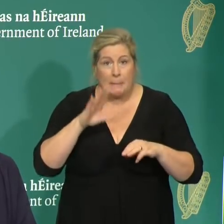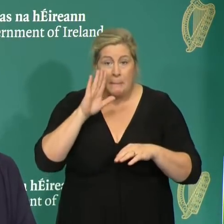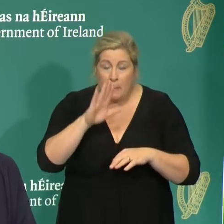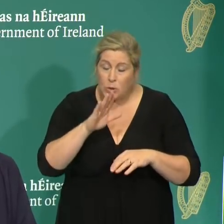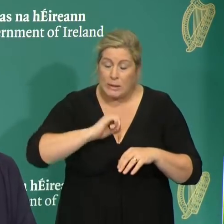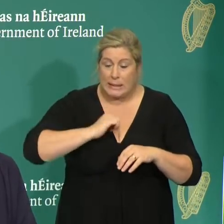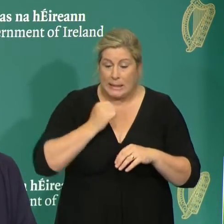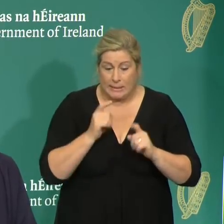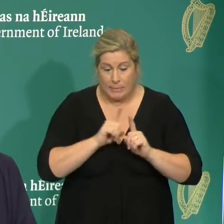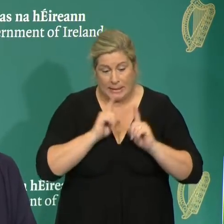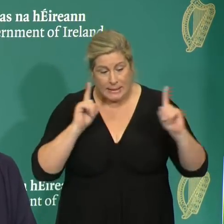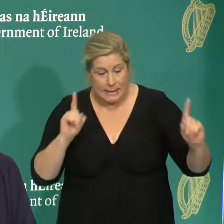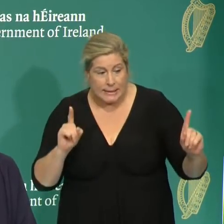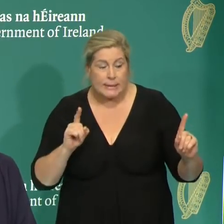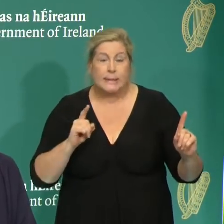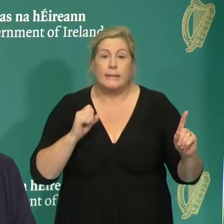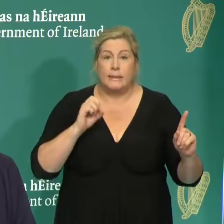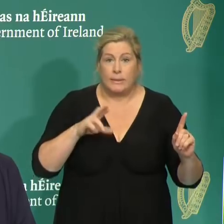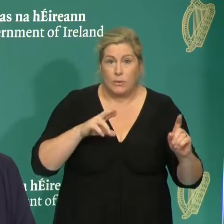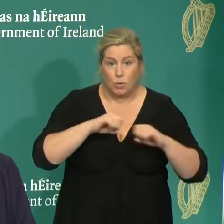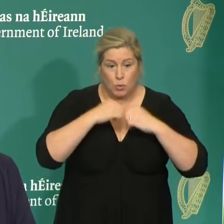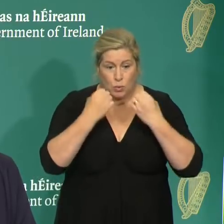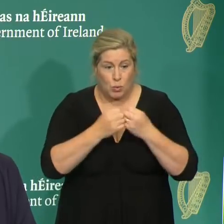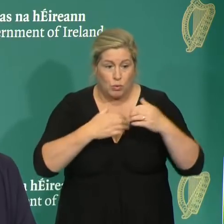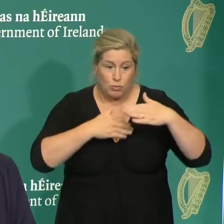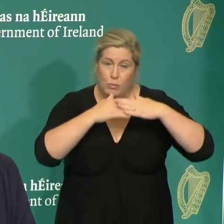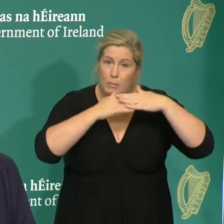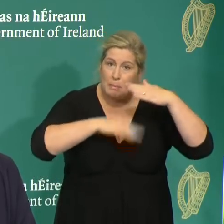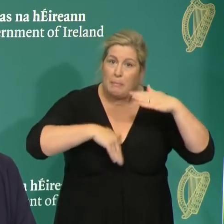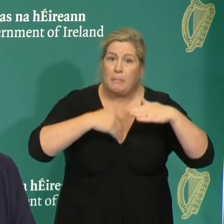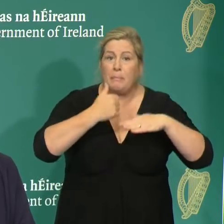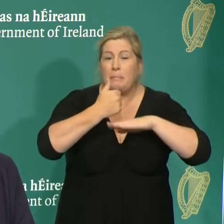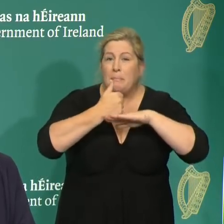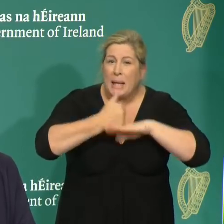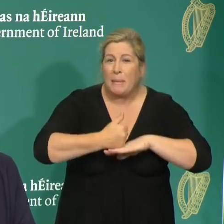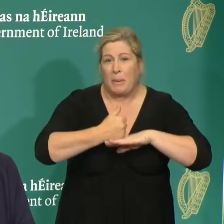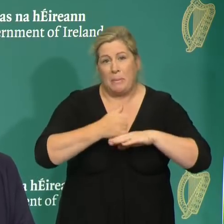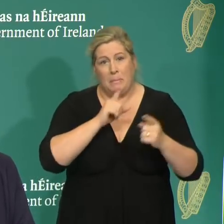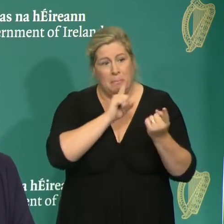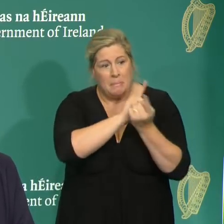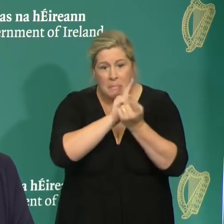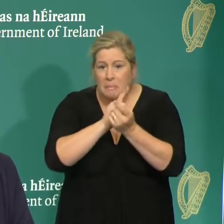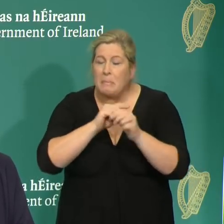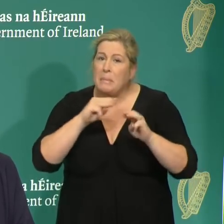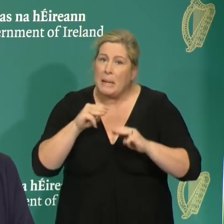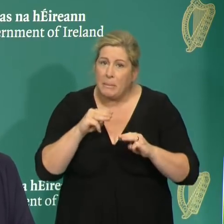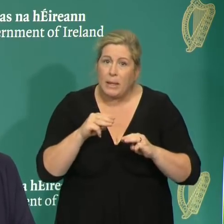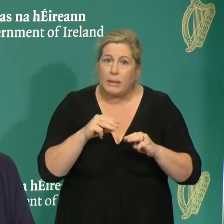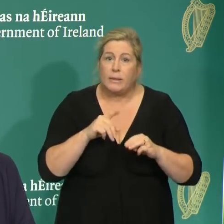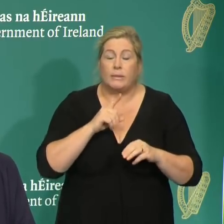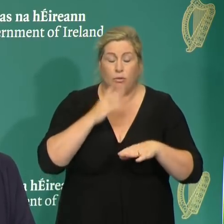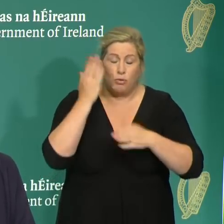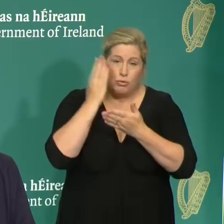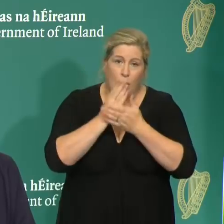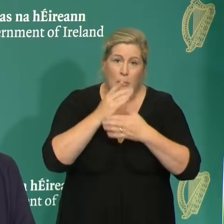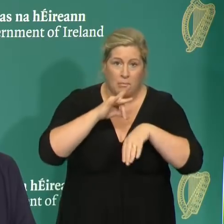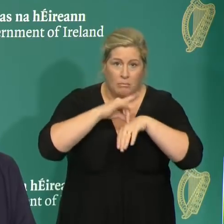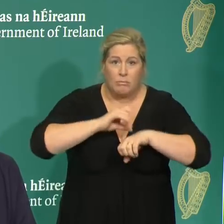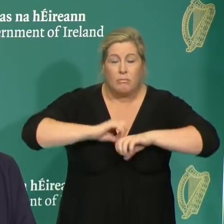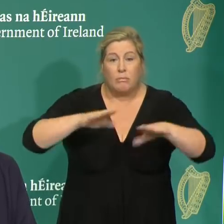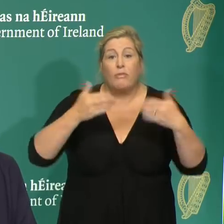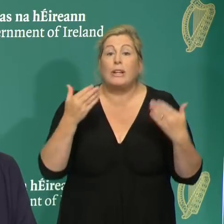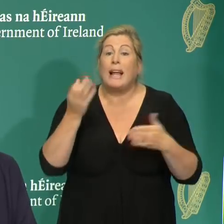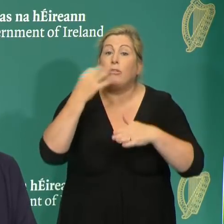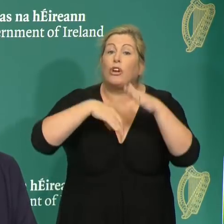our distance are where we have the biggest impact on stopping the spread of the disease. For now, the Government's advice